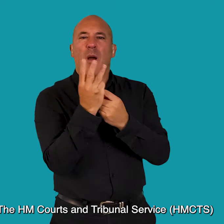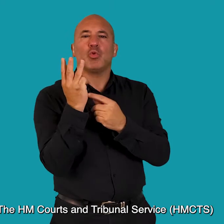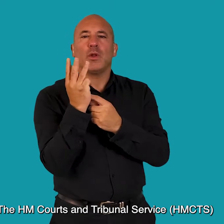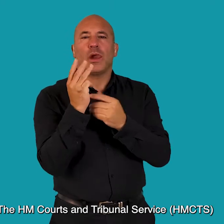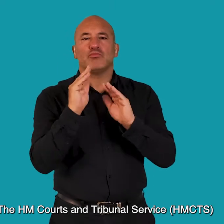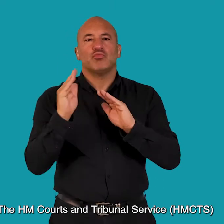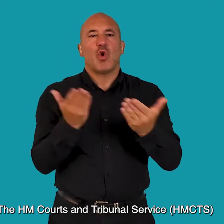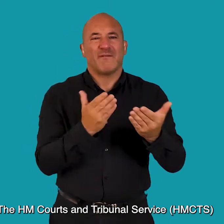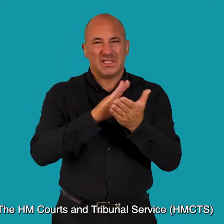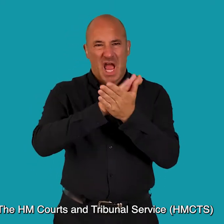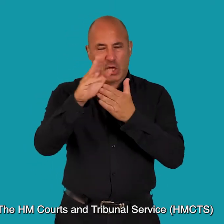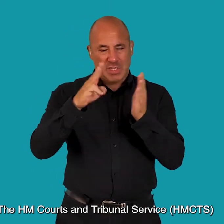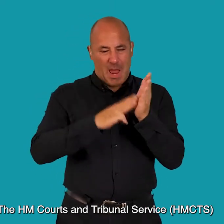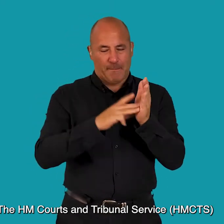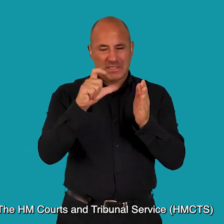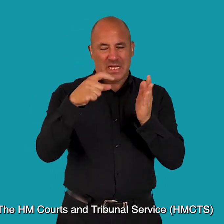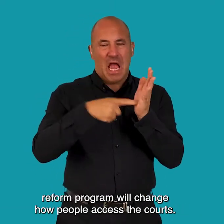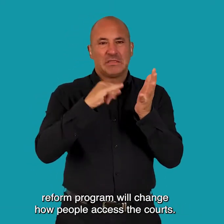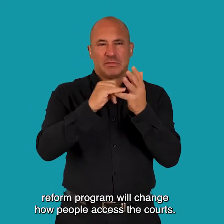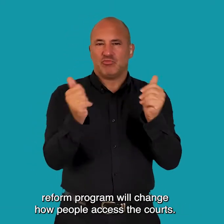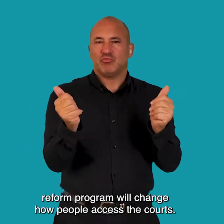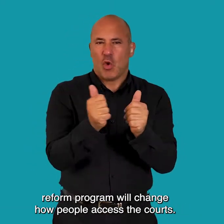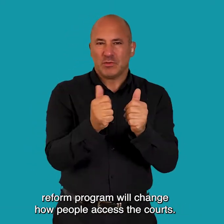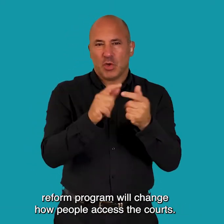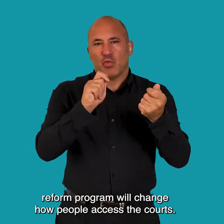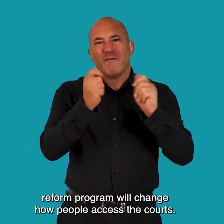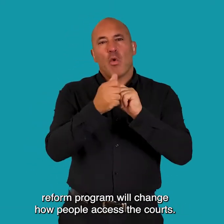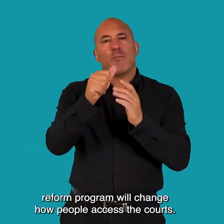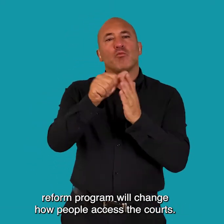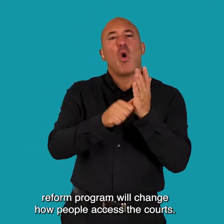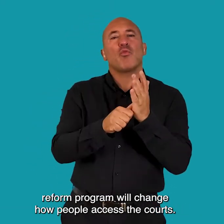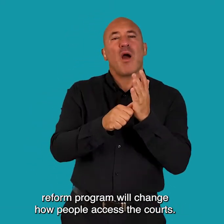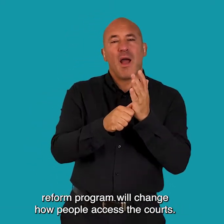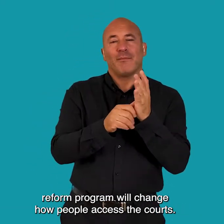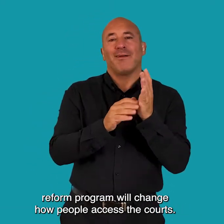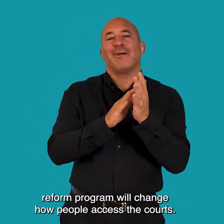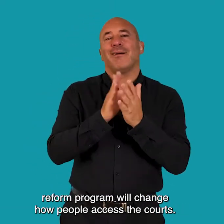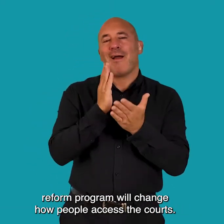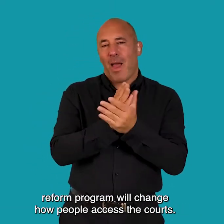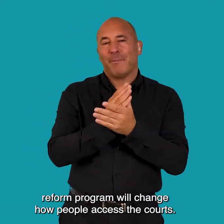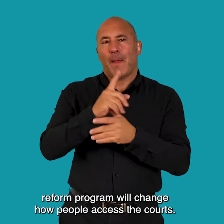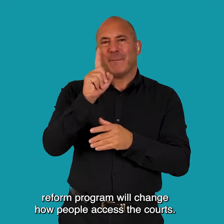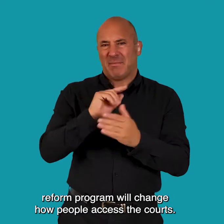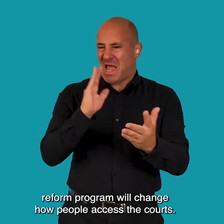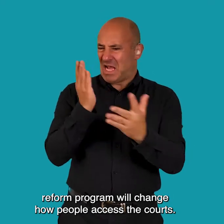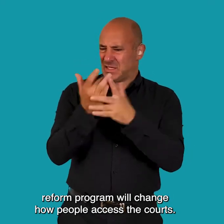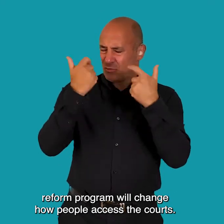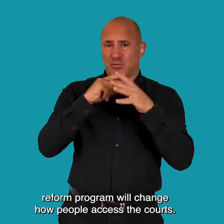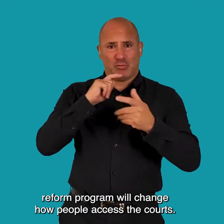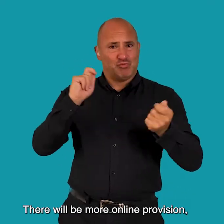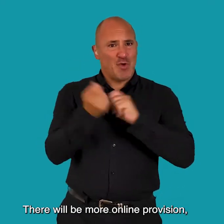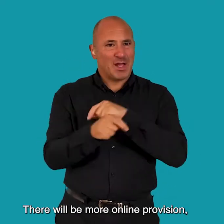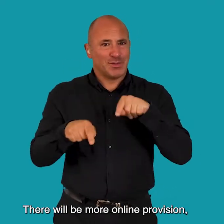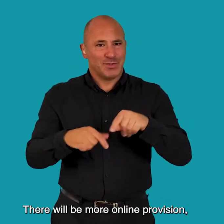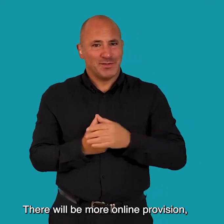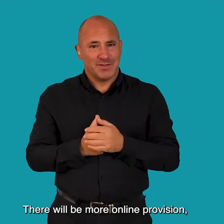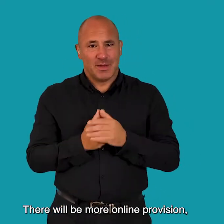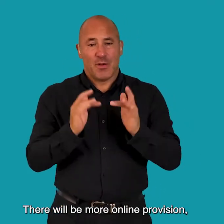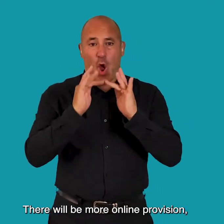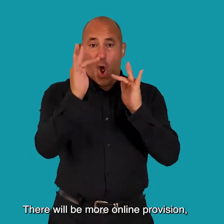Service, HMCTS, reform program will change how people access the courts. There will be more online